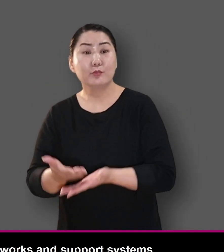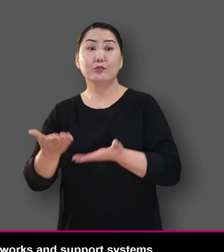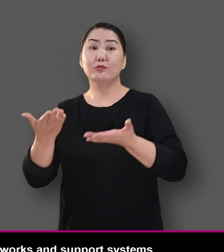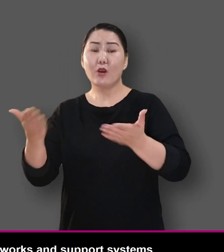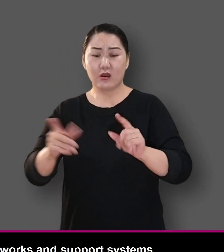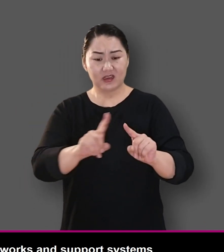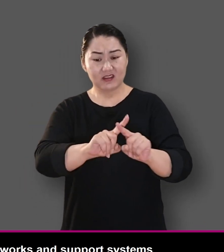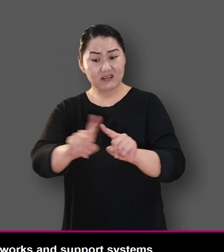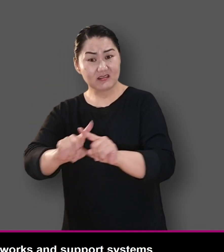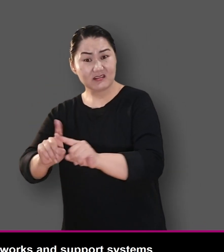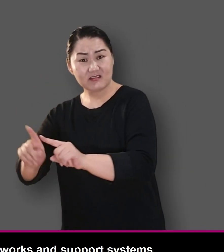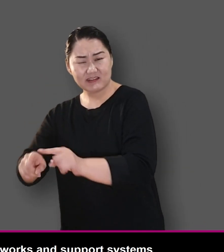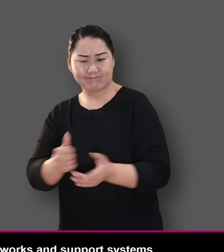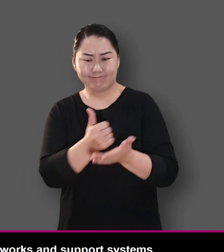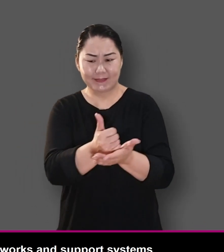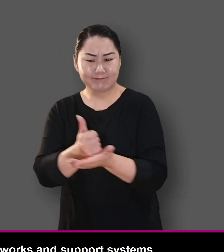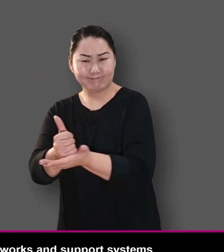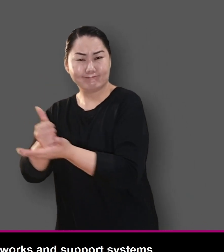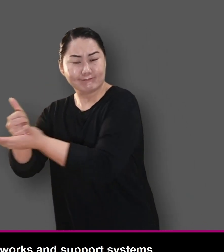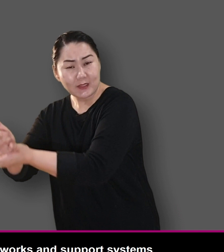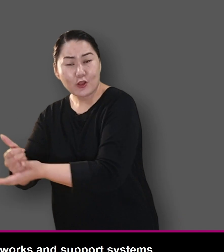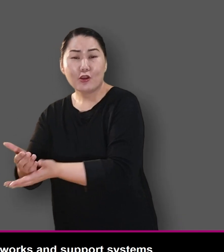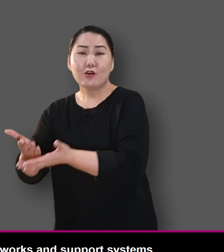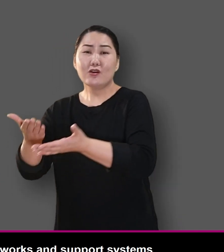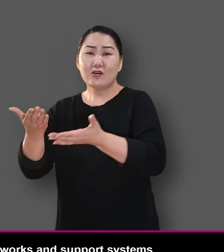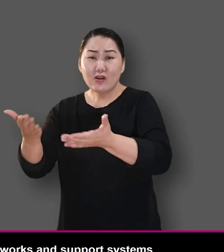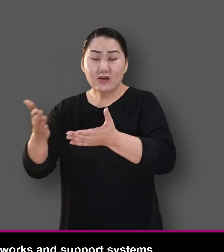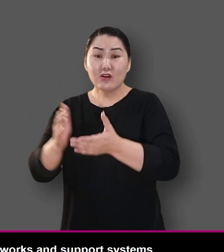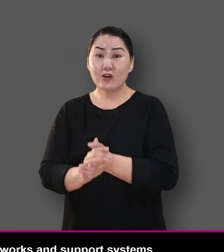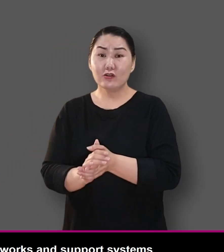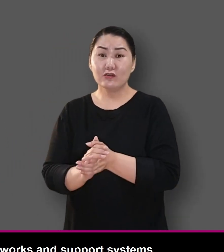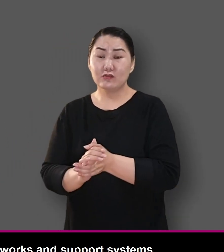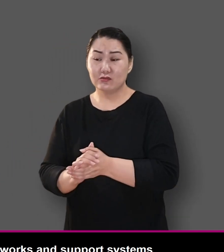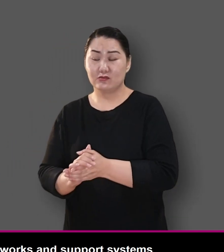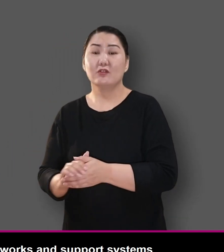and environmental networks and support systems